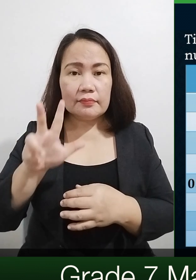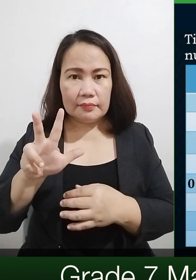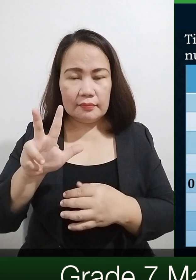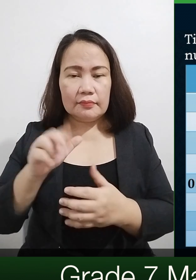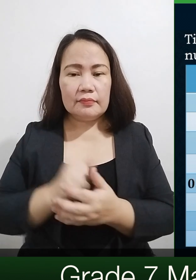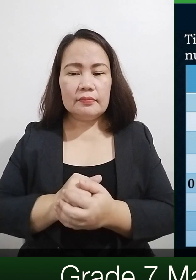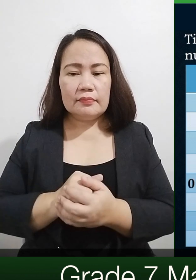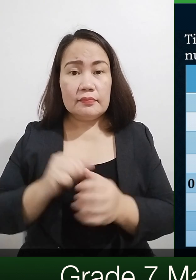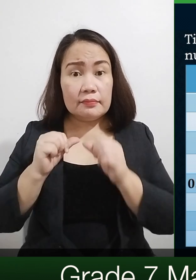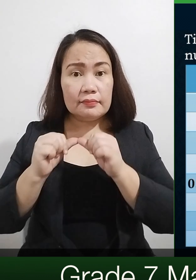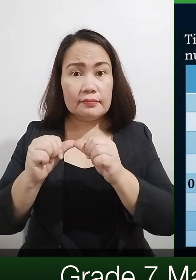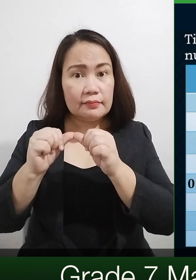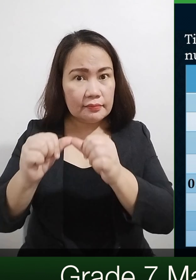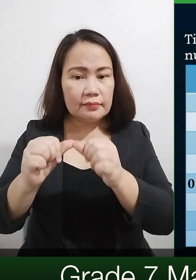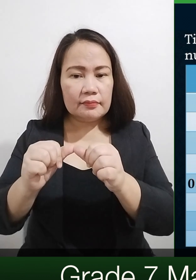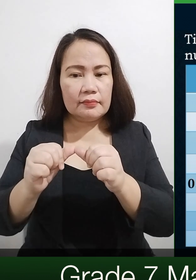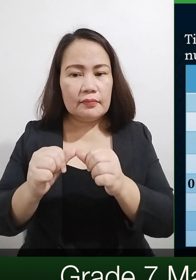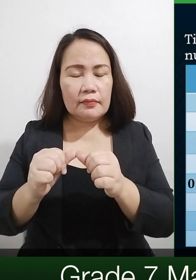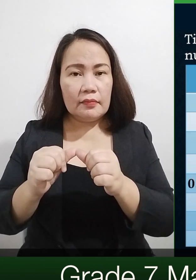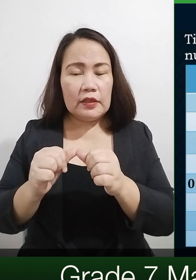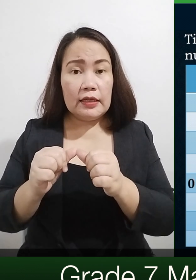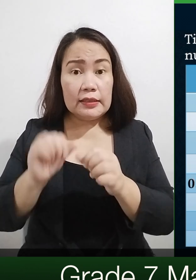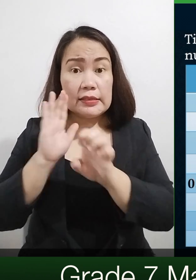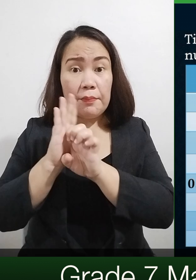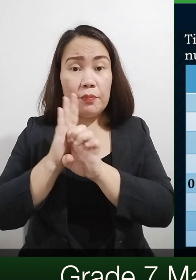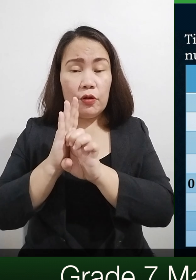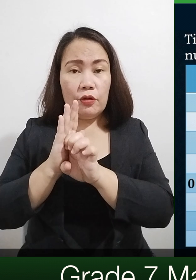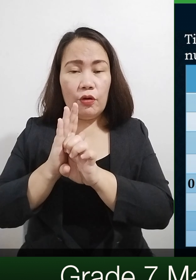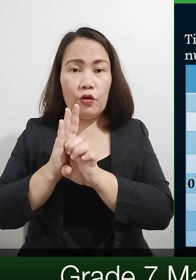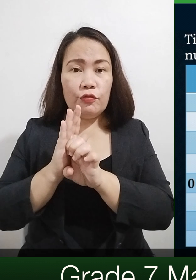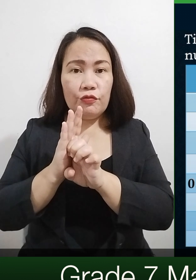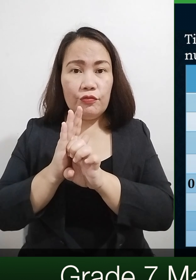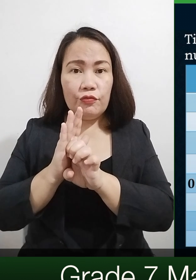0.14253. So, this is an example of